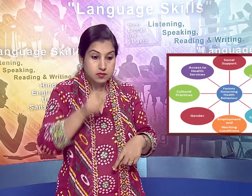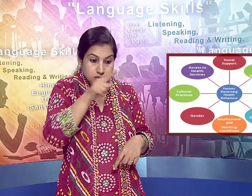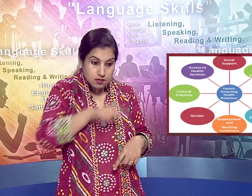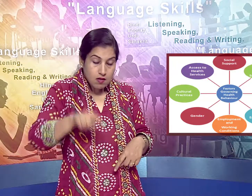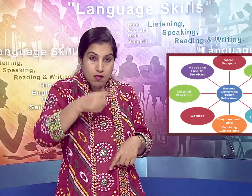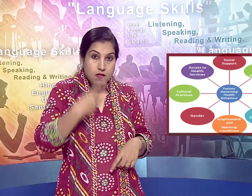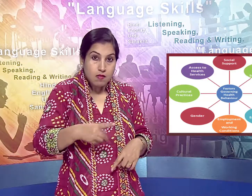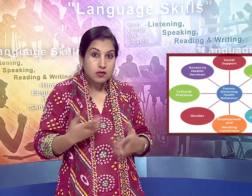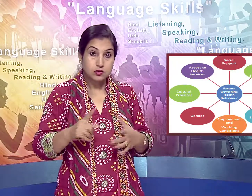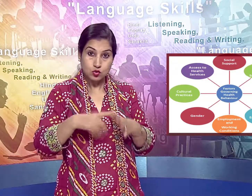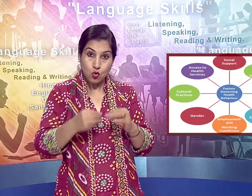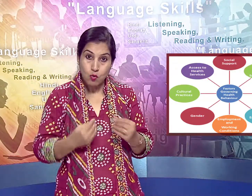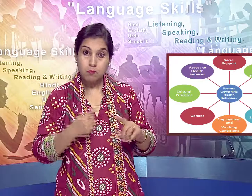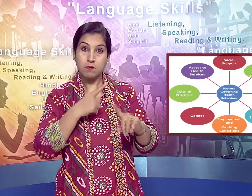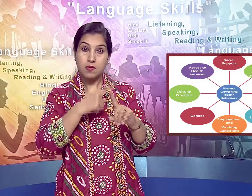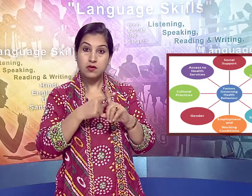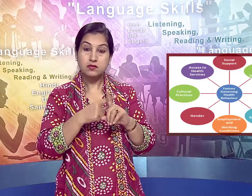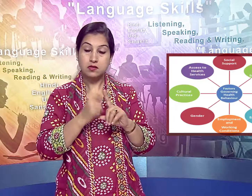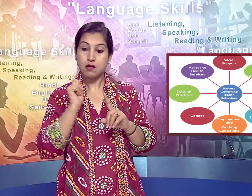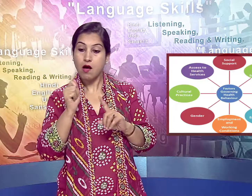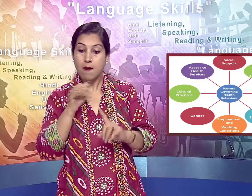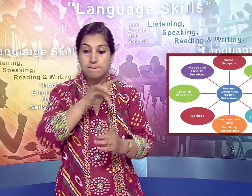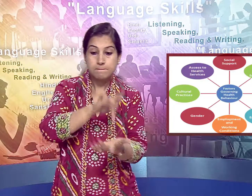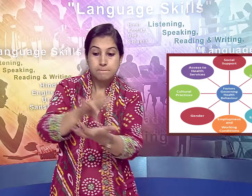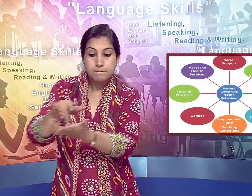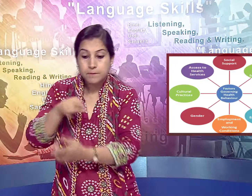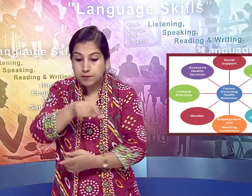is employment and working conditions.